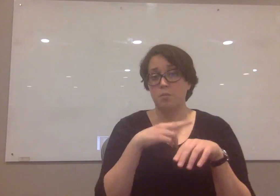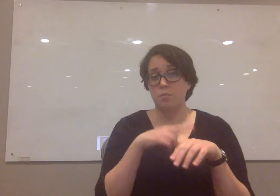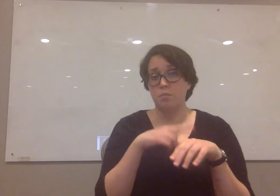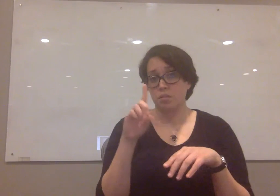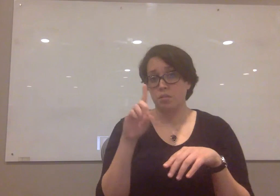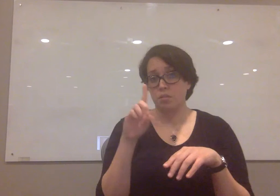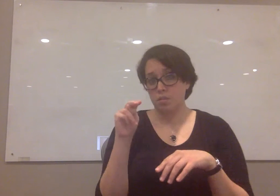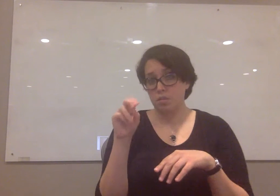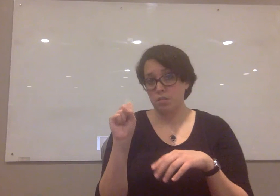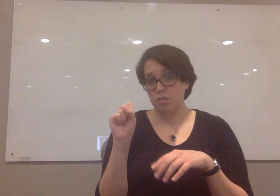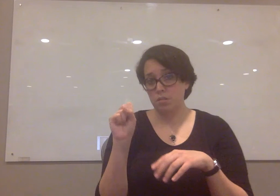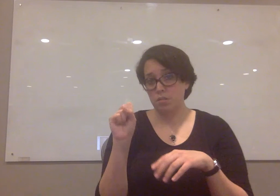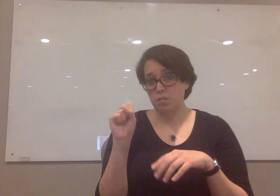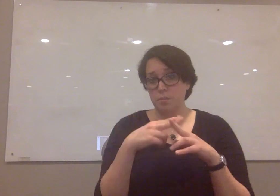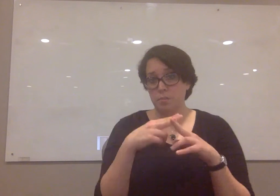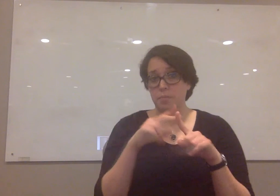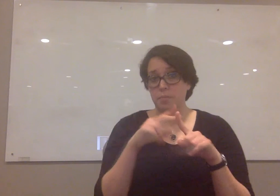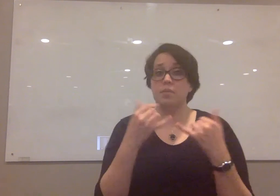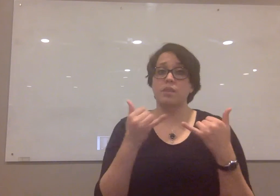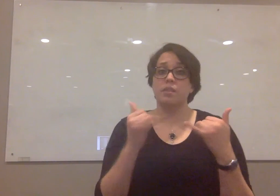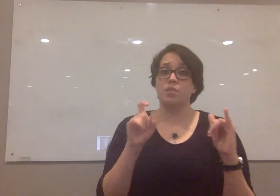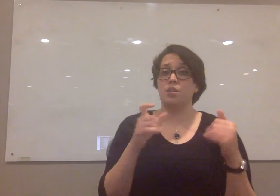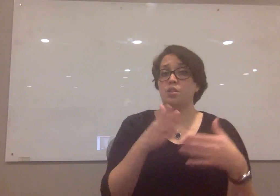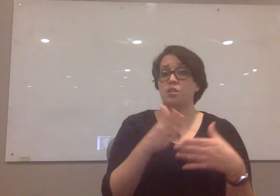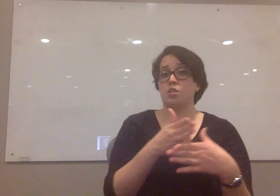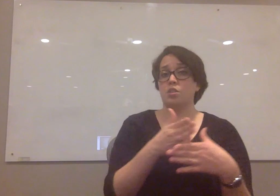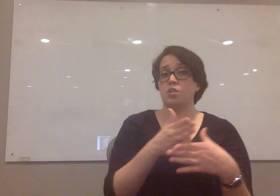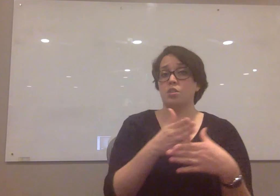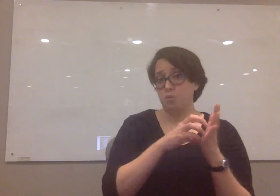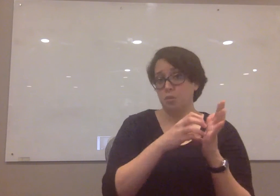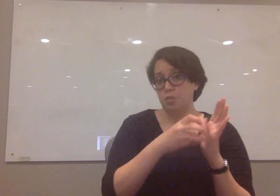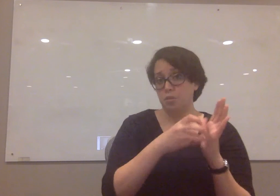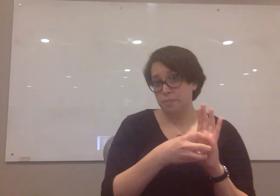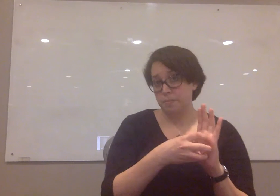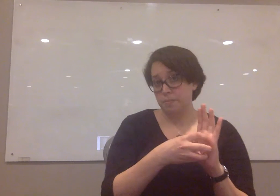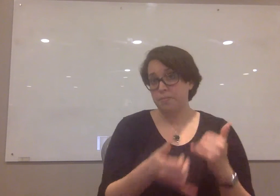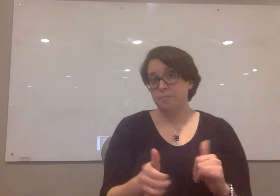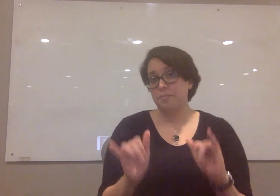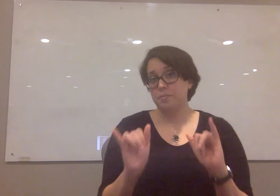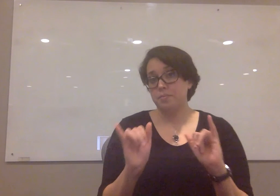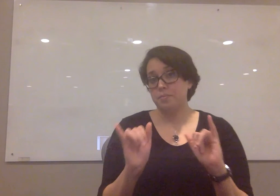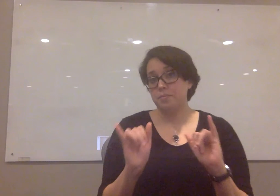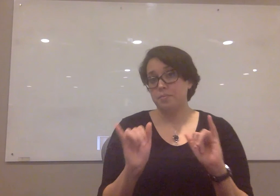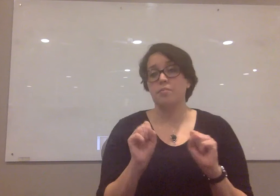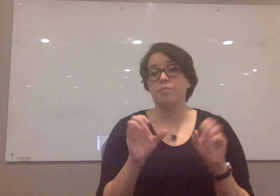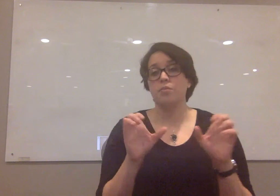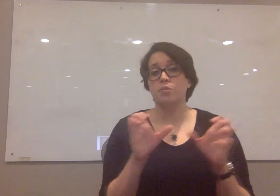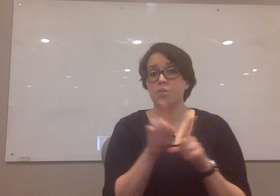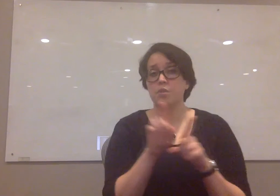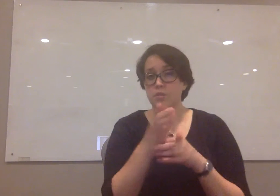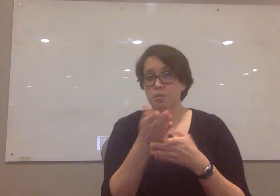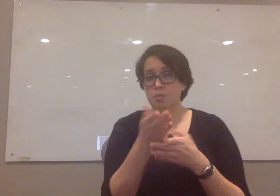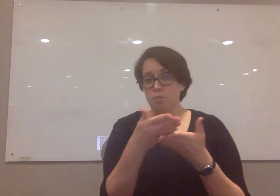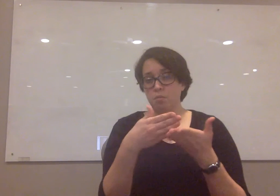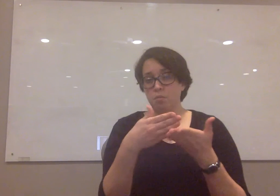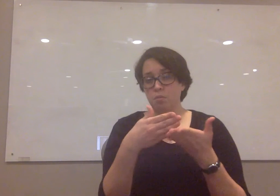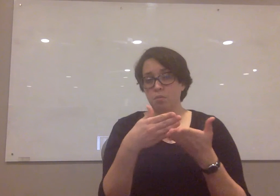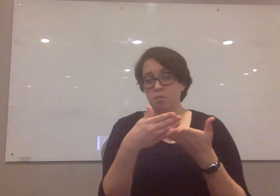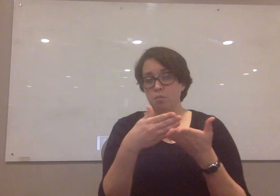cookie. Yes. Yeah, so you put the shared cookie in there too. Okay. So you can do that as part of the app